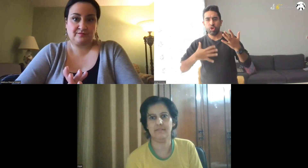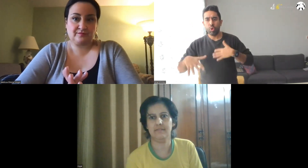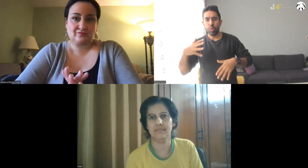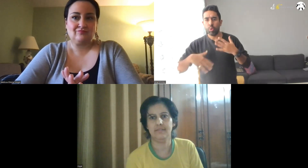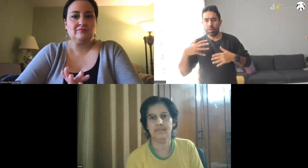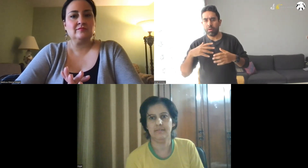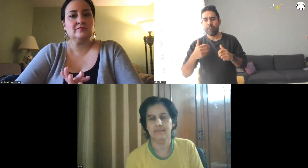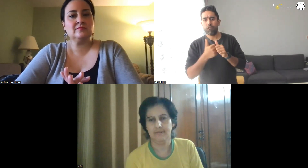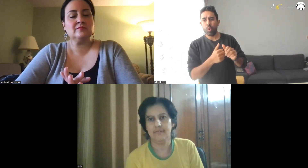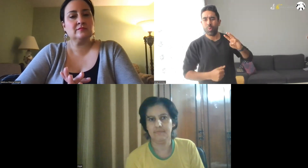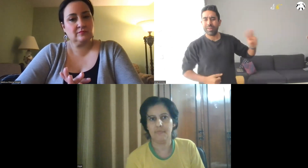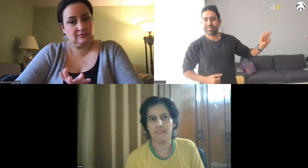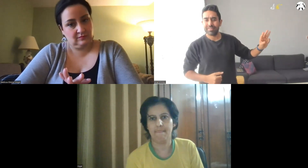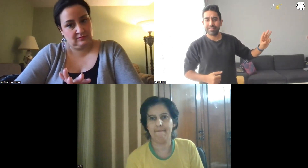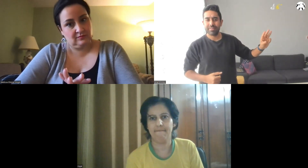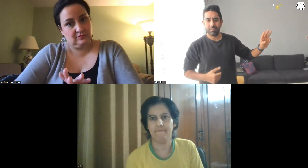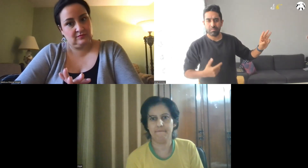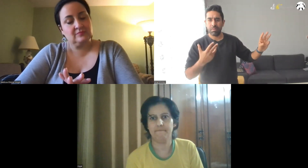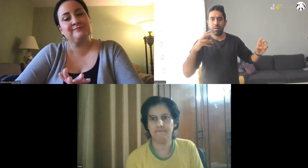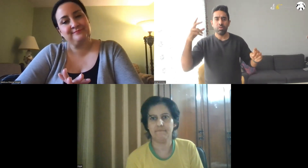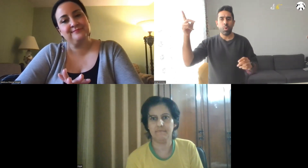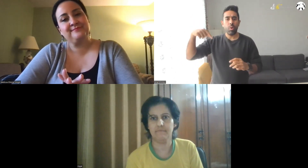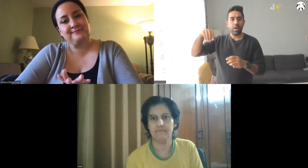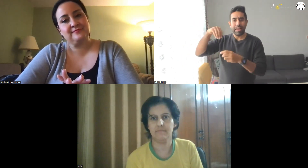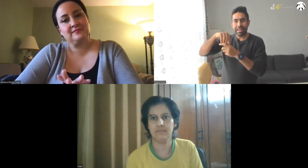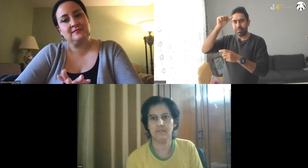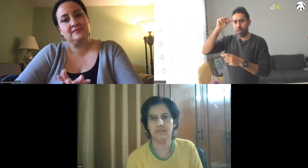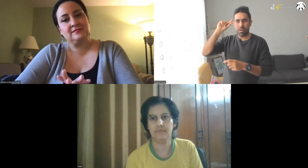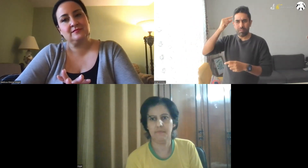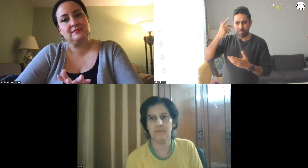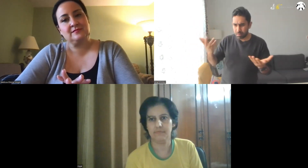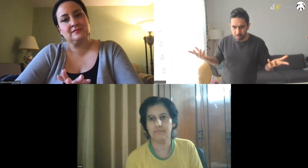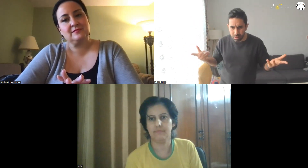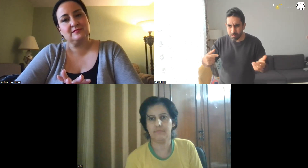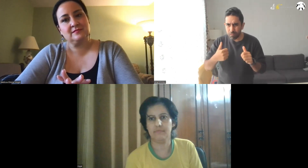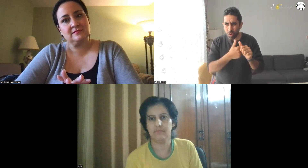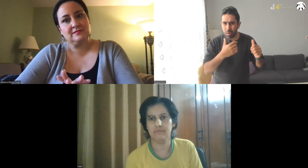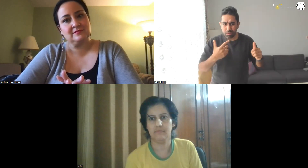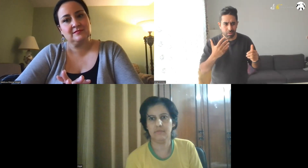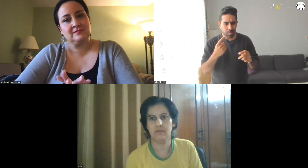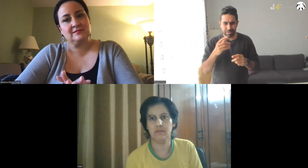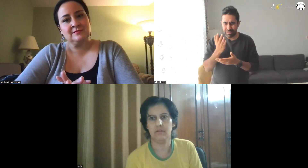culture. It is Western culture coming into uh, India.